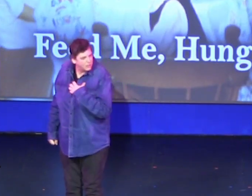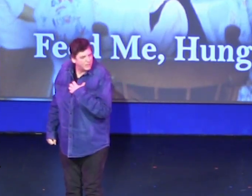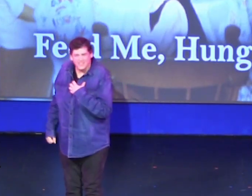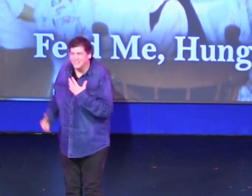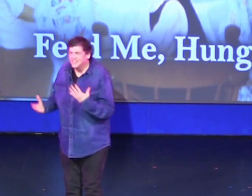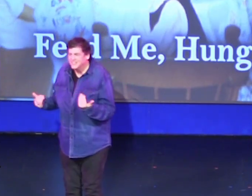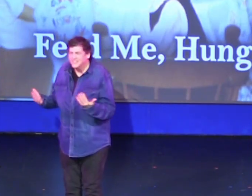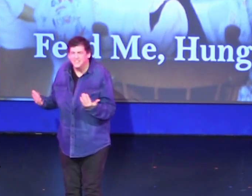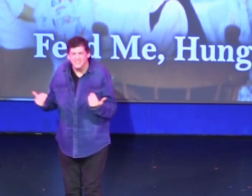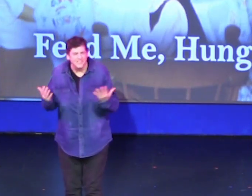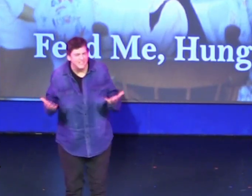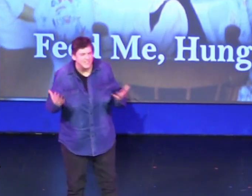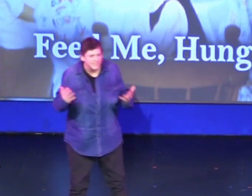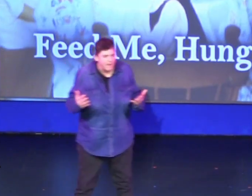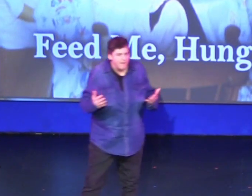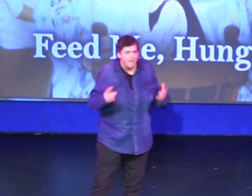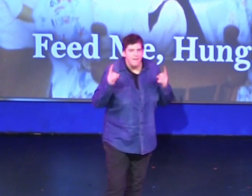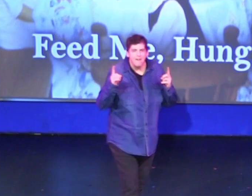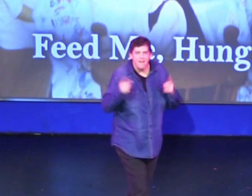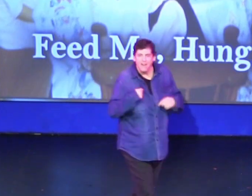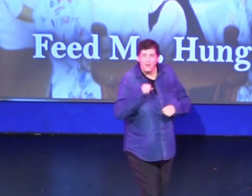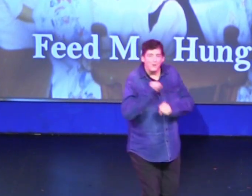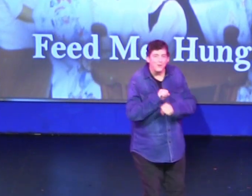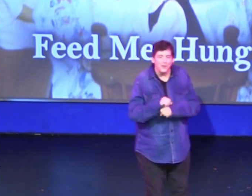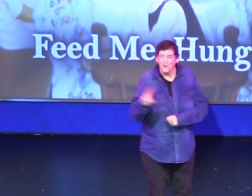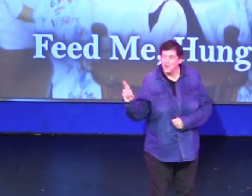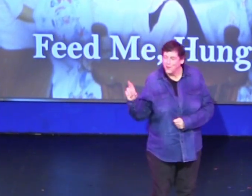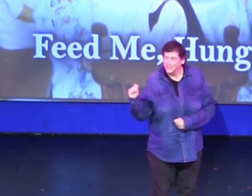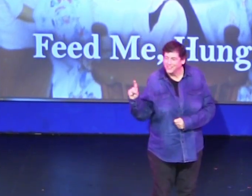Still hungry there. I wanted more. I always have been wanting more.